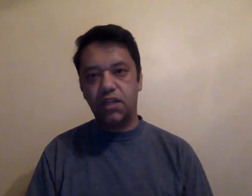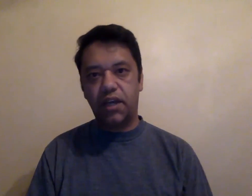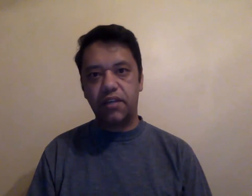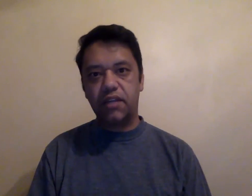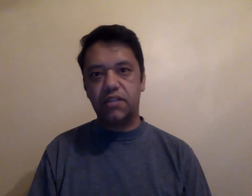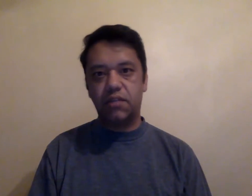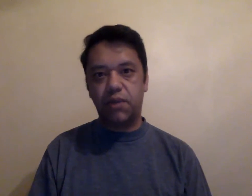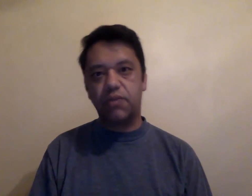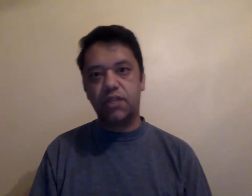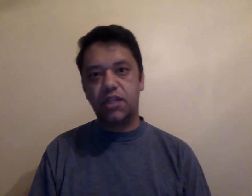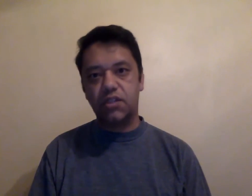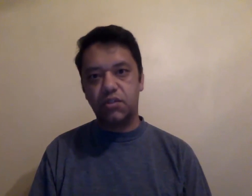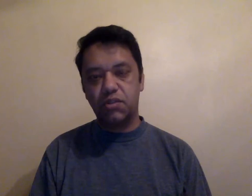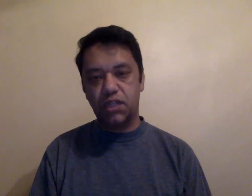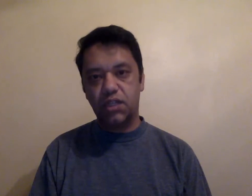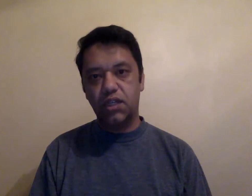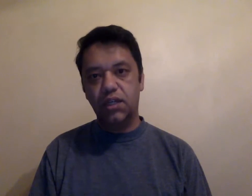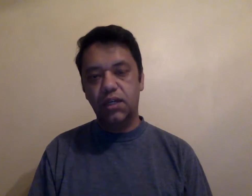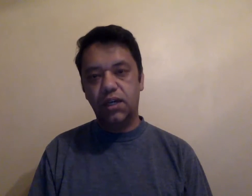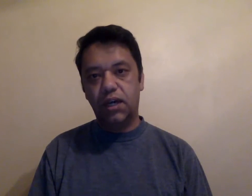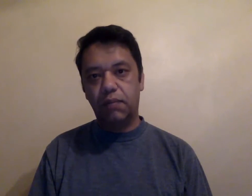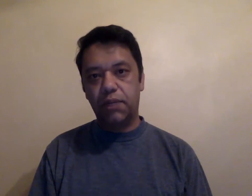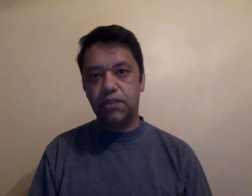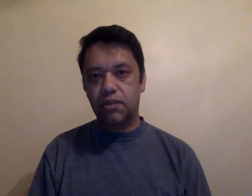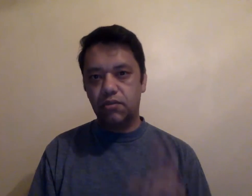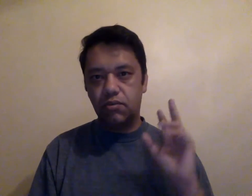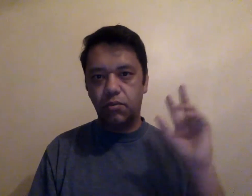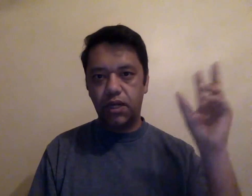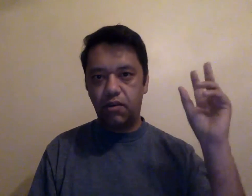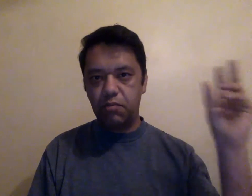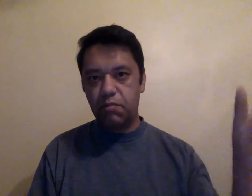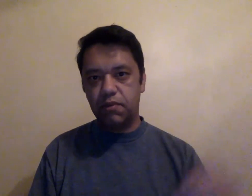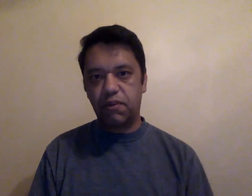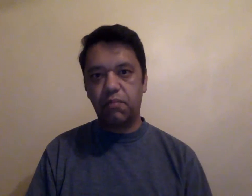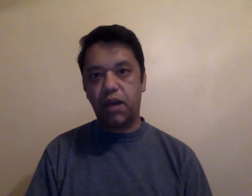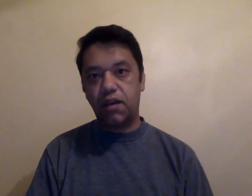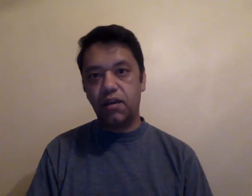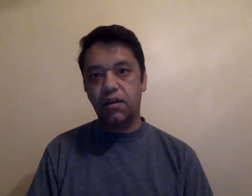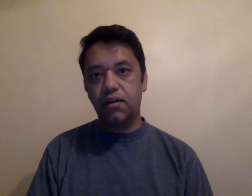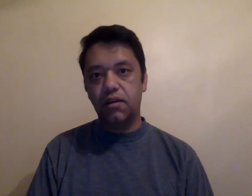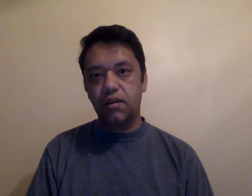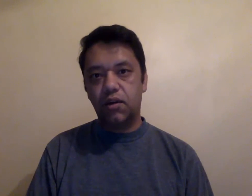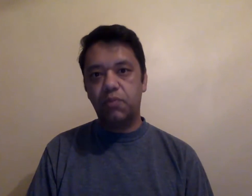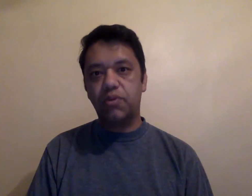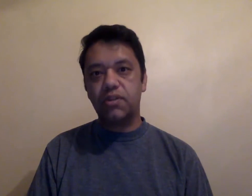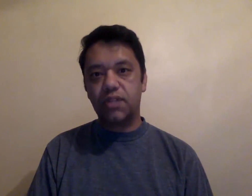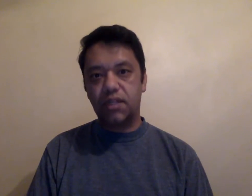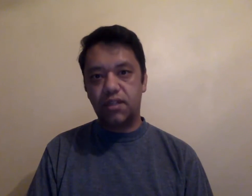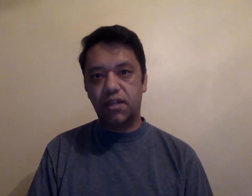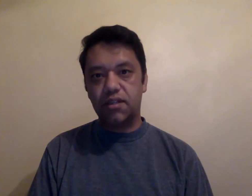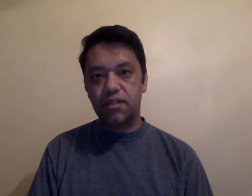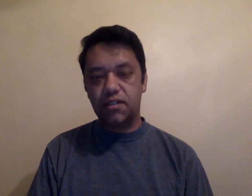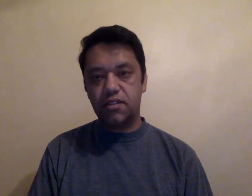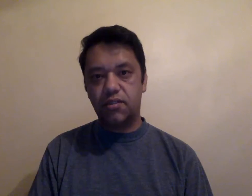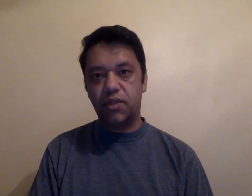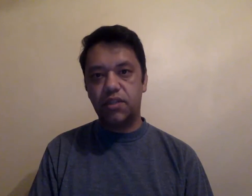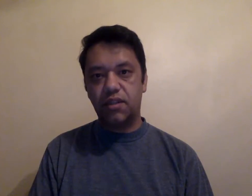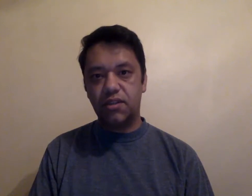like that's the approach that he's using, based on what I remember from my computer science classes 20 years